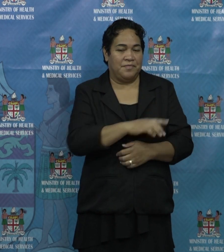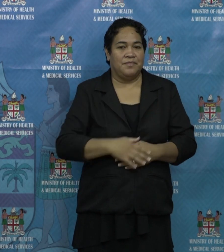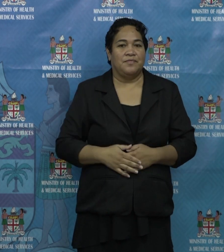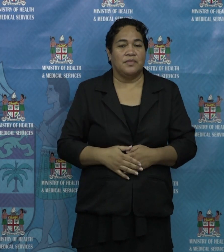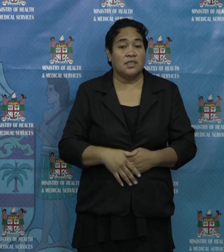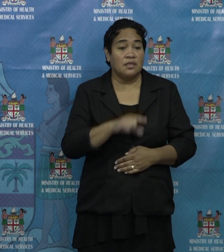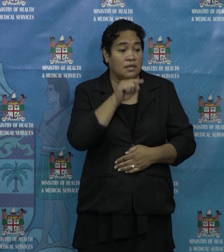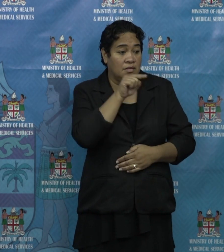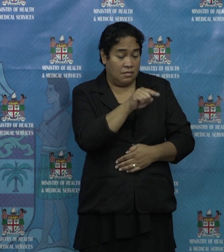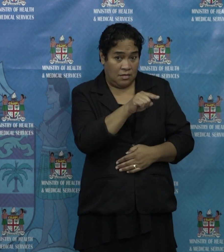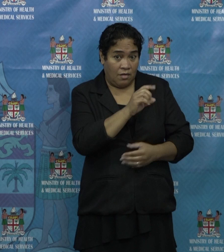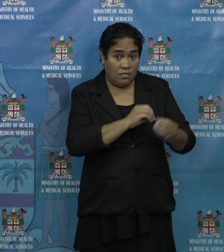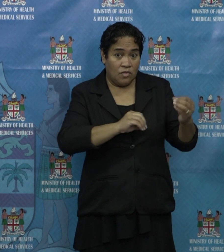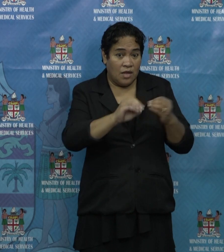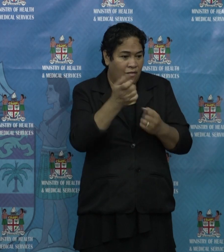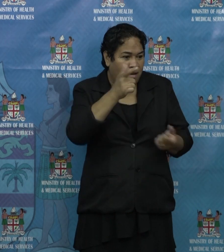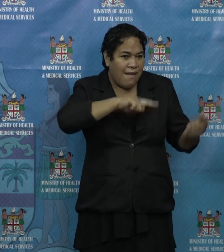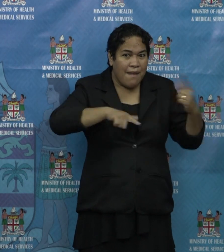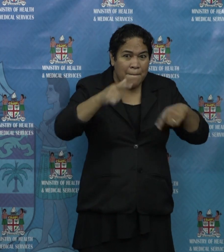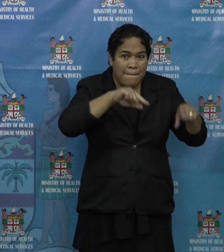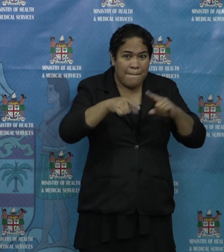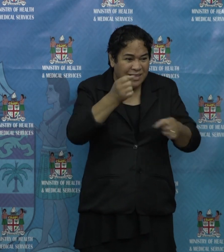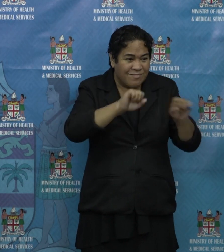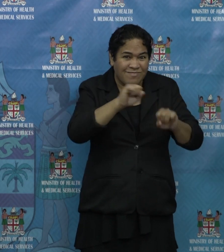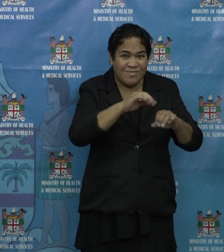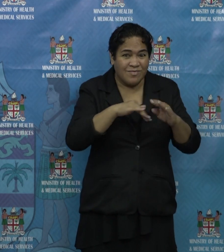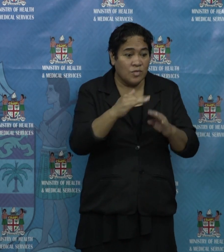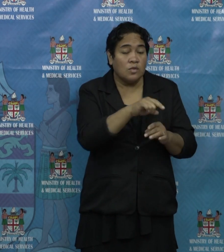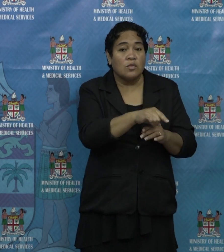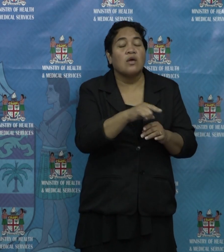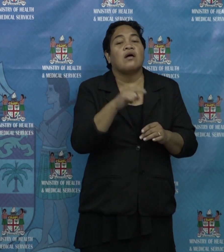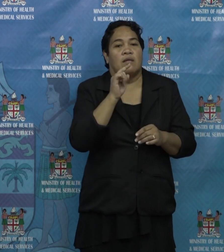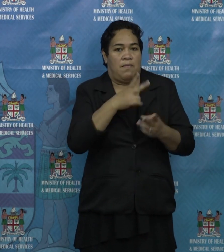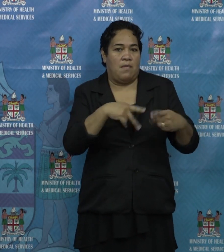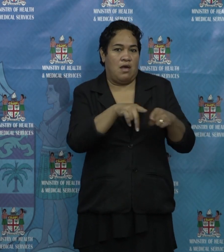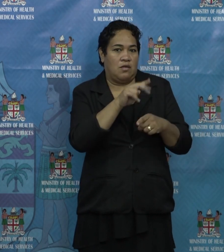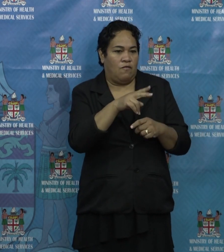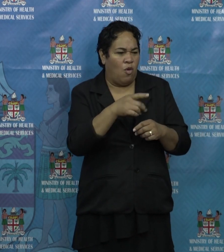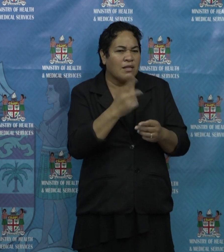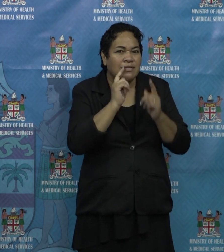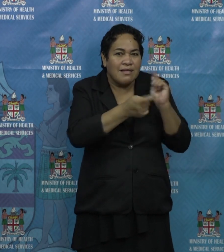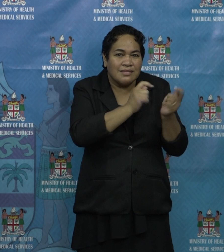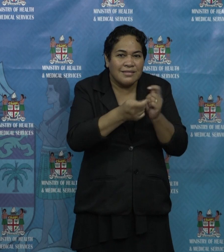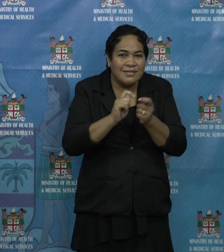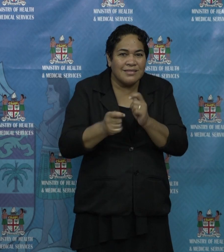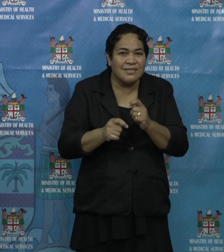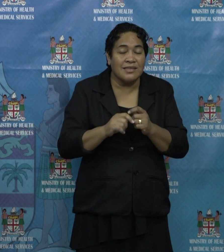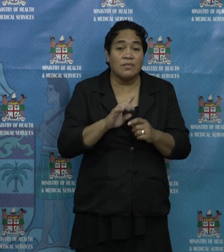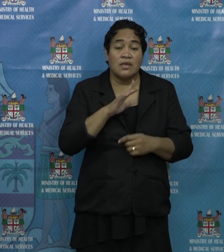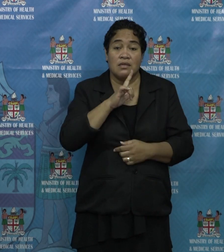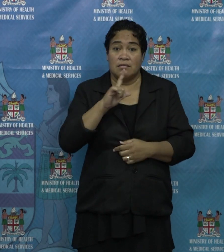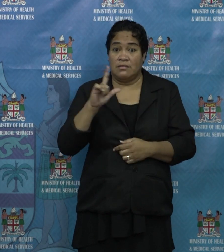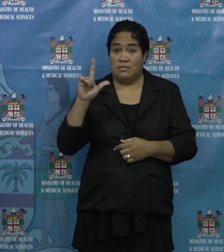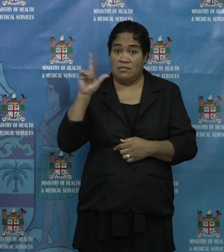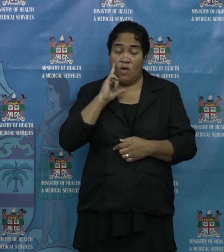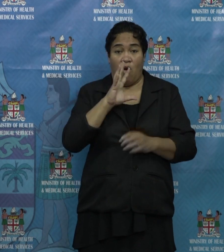where we process the vast majority of COVID-19 tests. With the facility temporarily offline yesterday, the